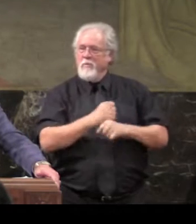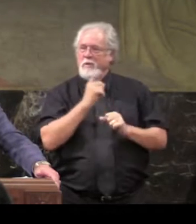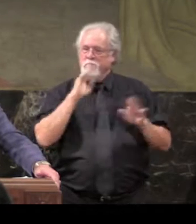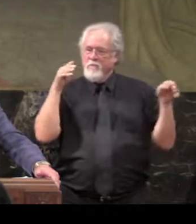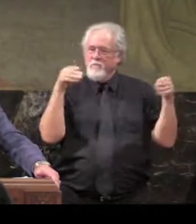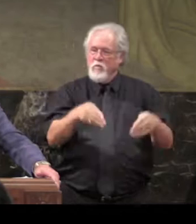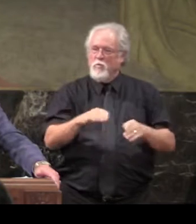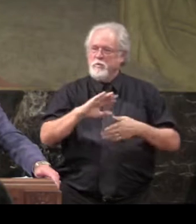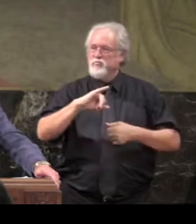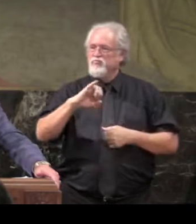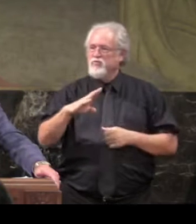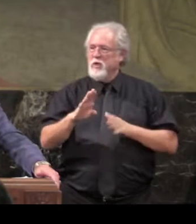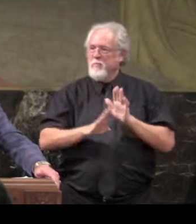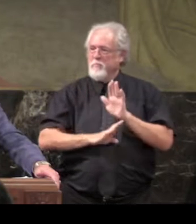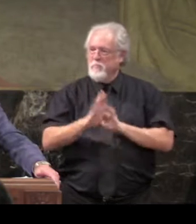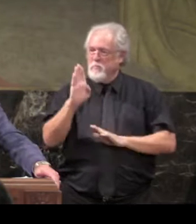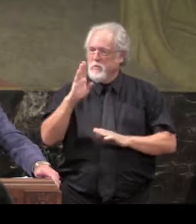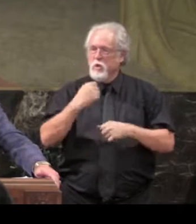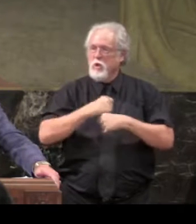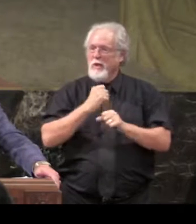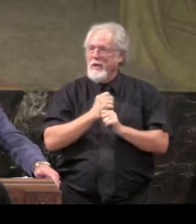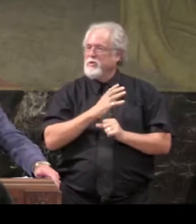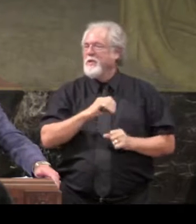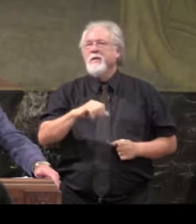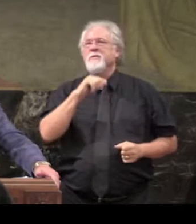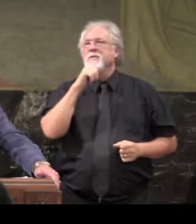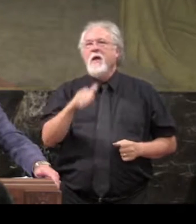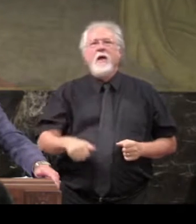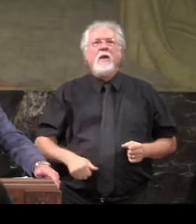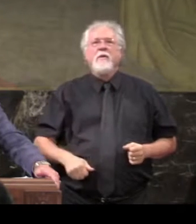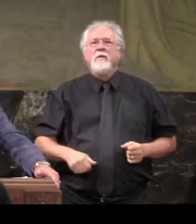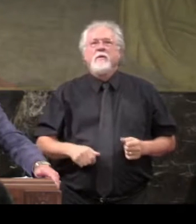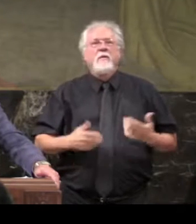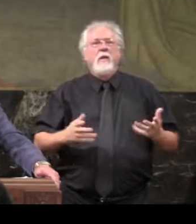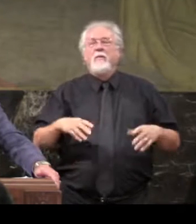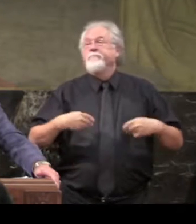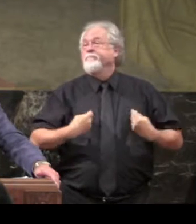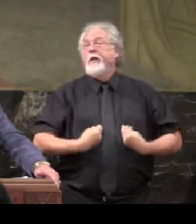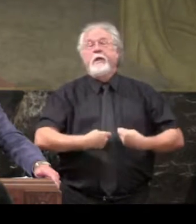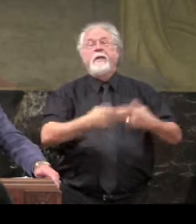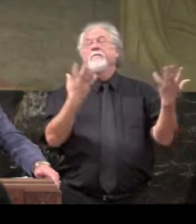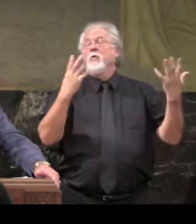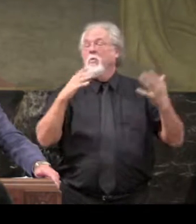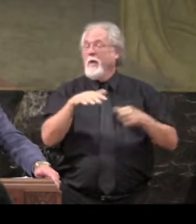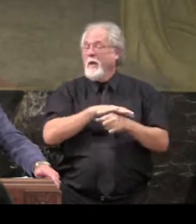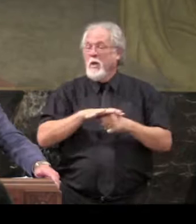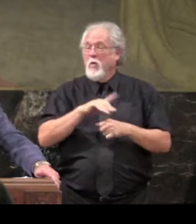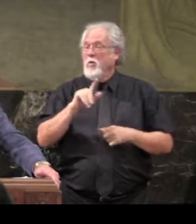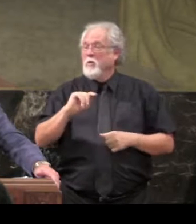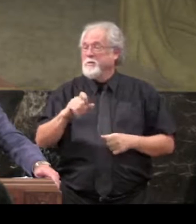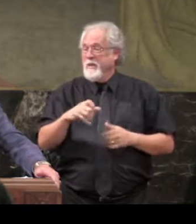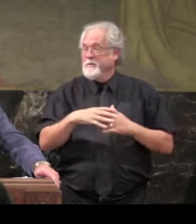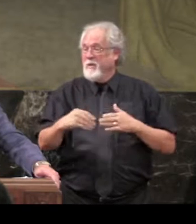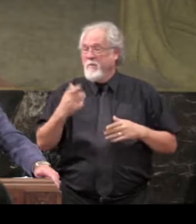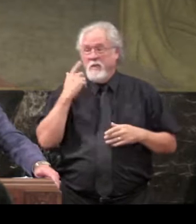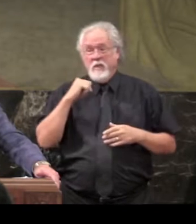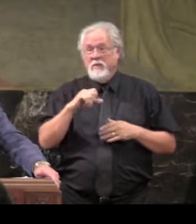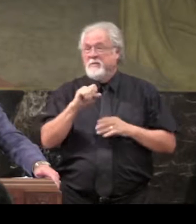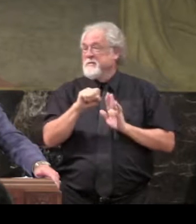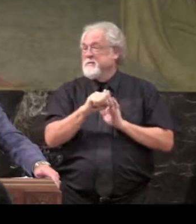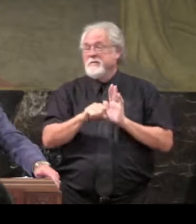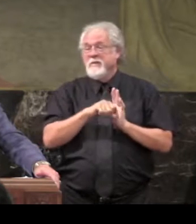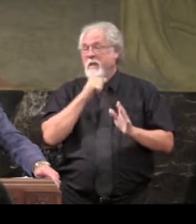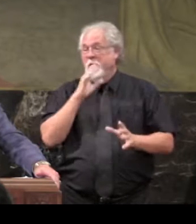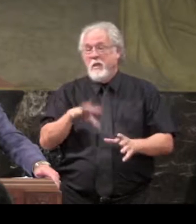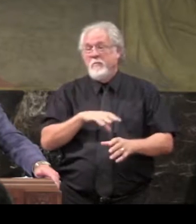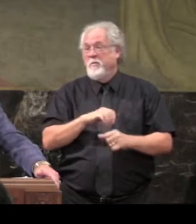focused on job creation and that we are not giving away local tax dollars, because as you know, the state doesn't participate